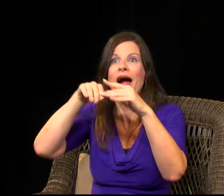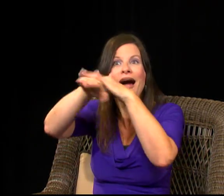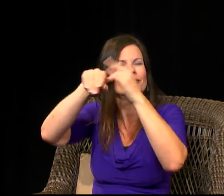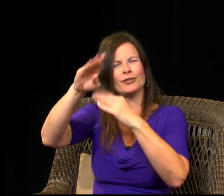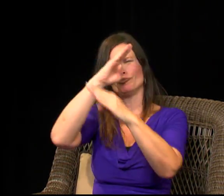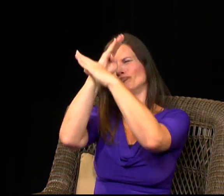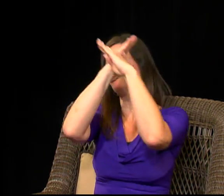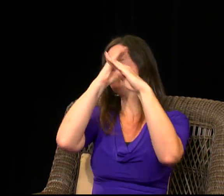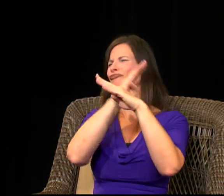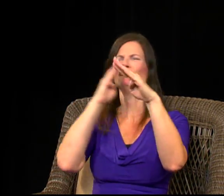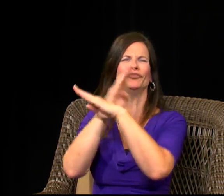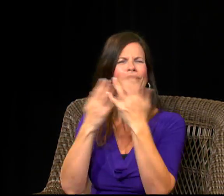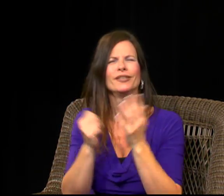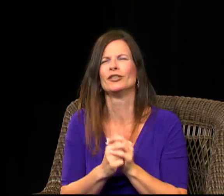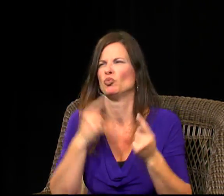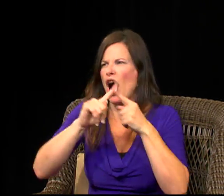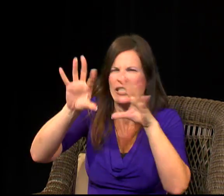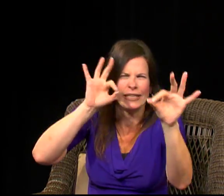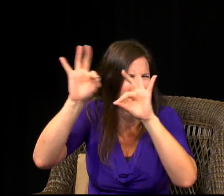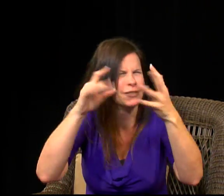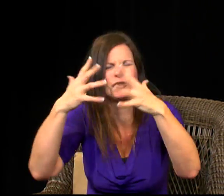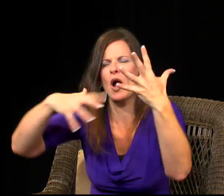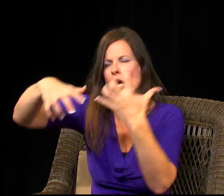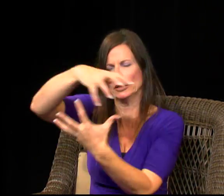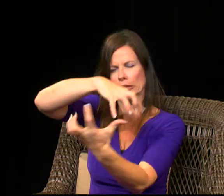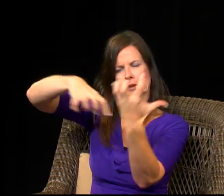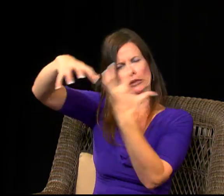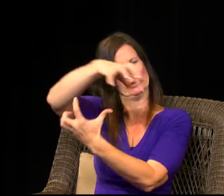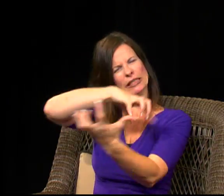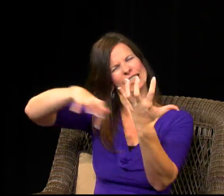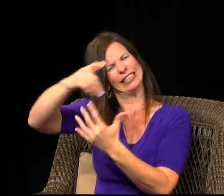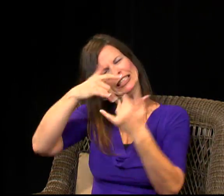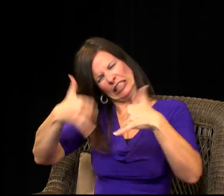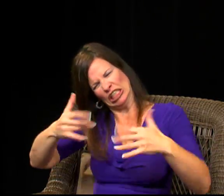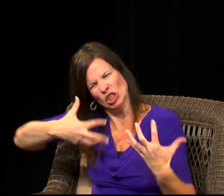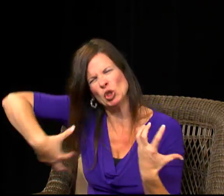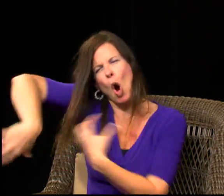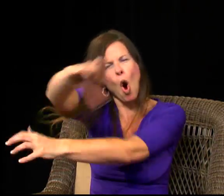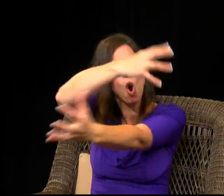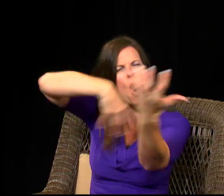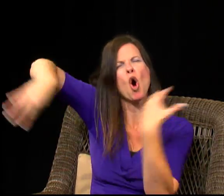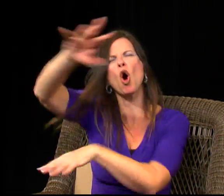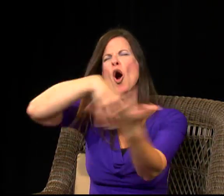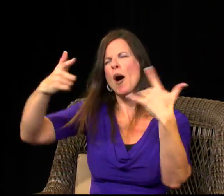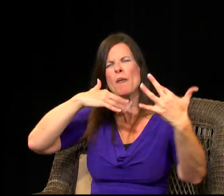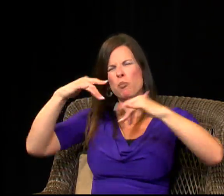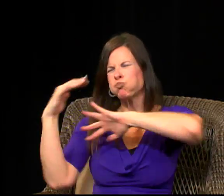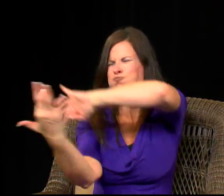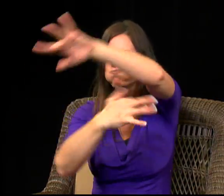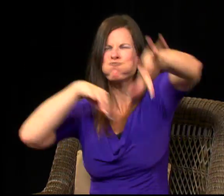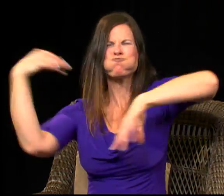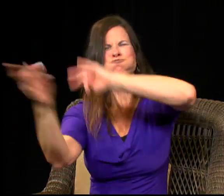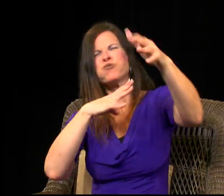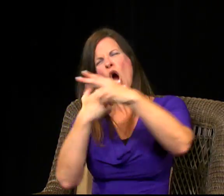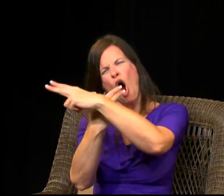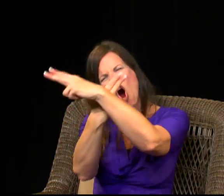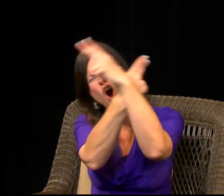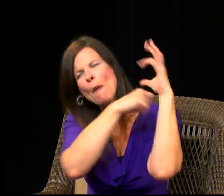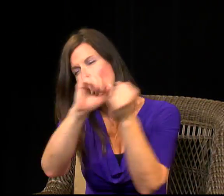the workplace, access to information, and just all of this, all of the turmoil that has